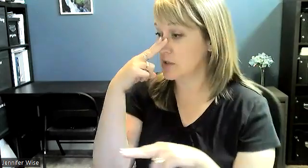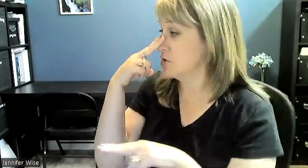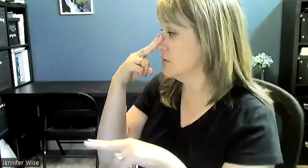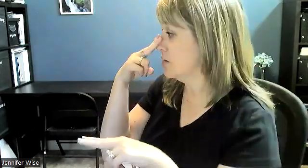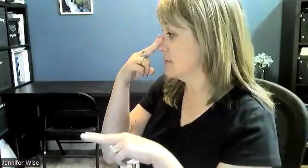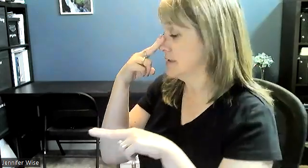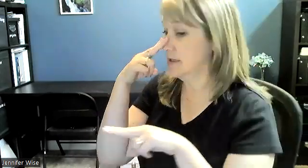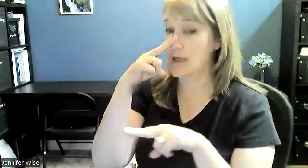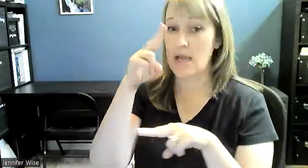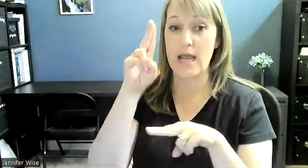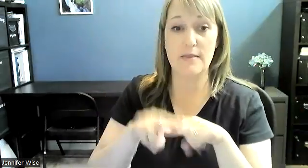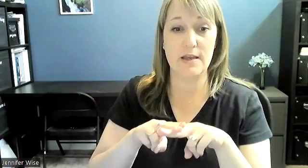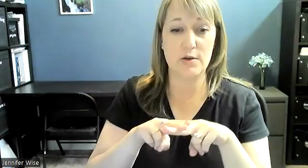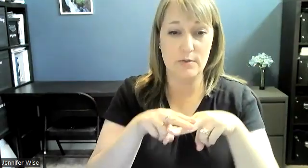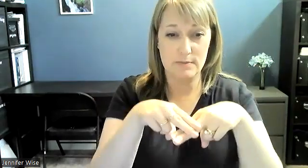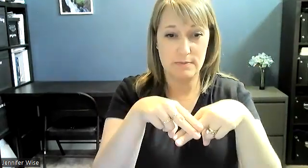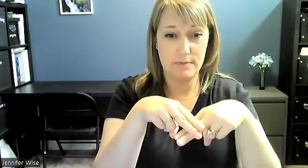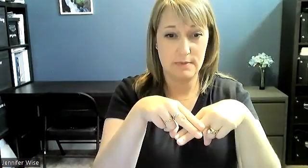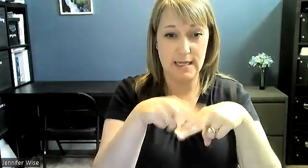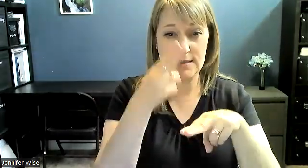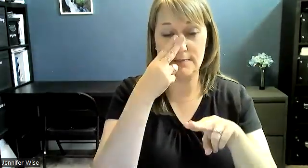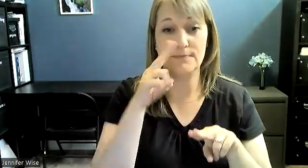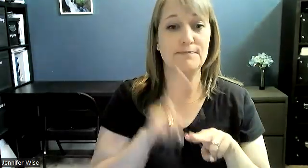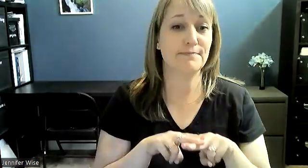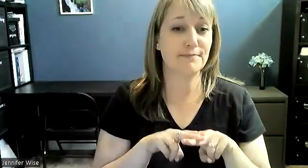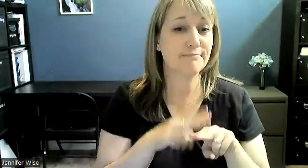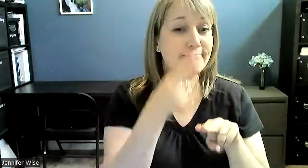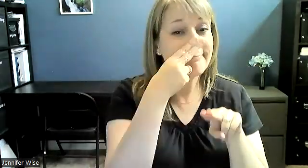your nose and then you hit.